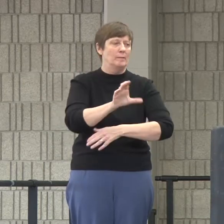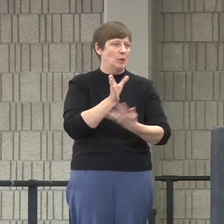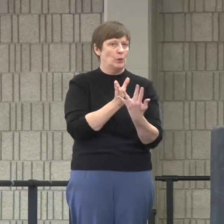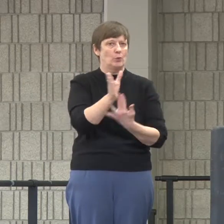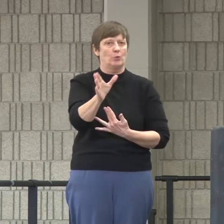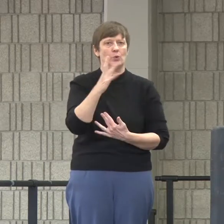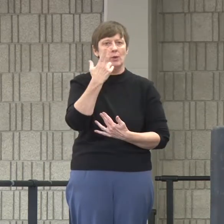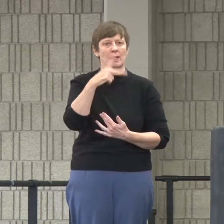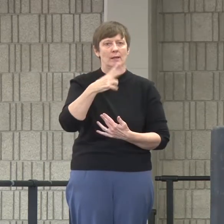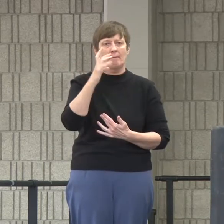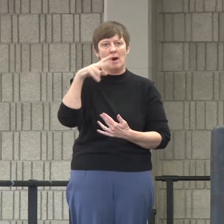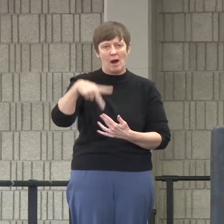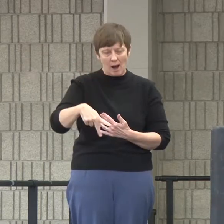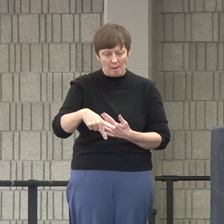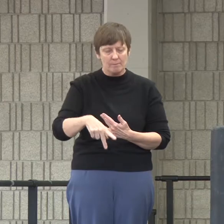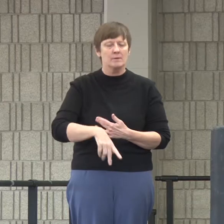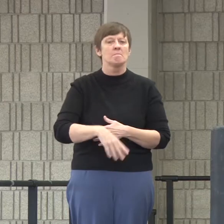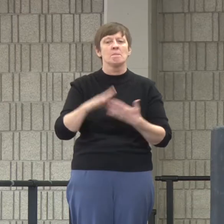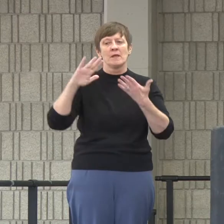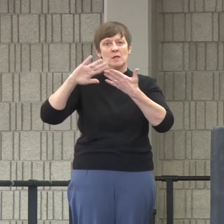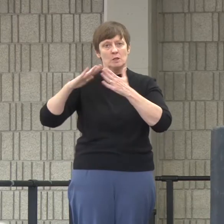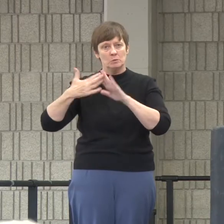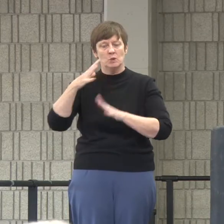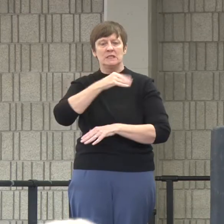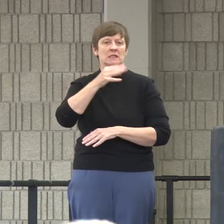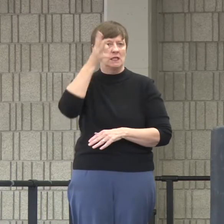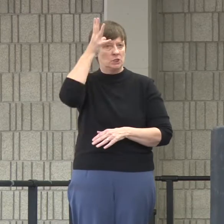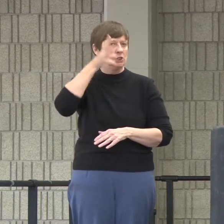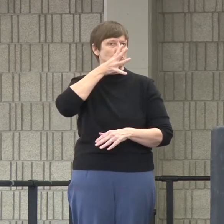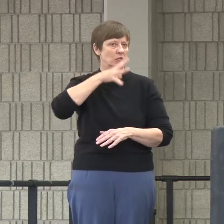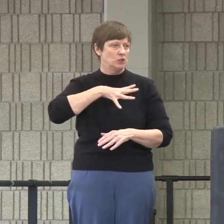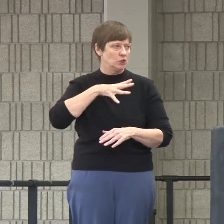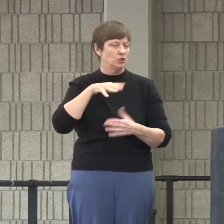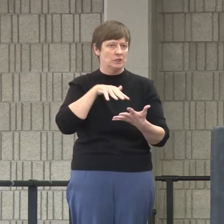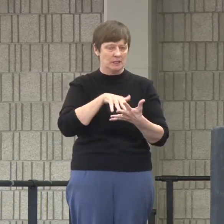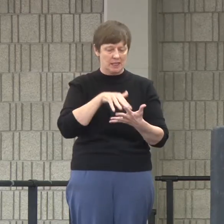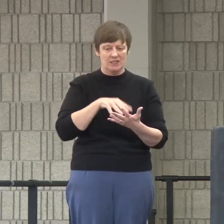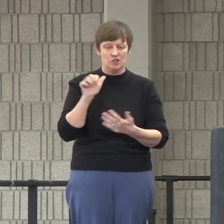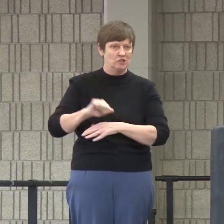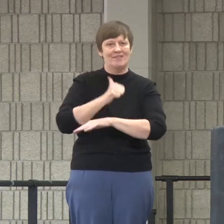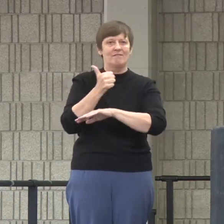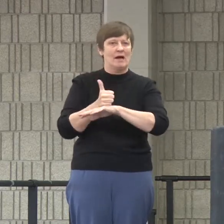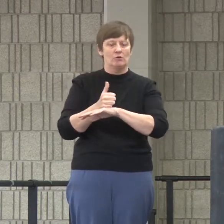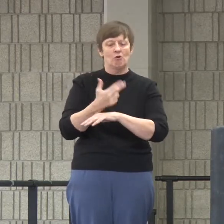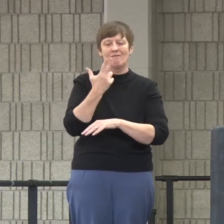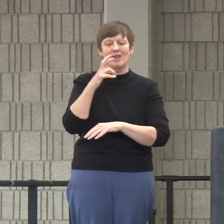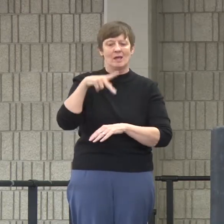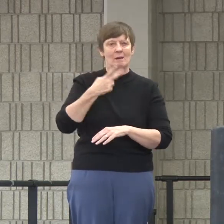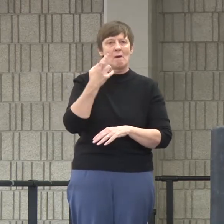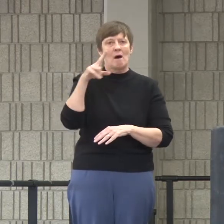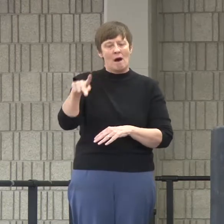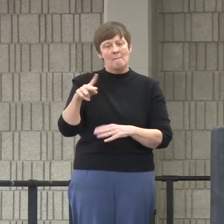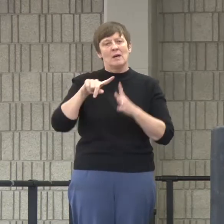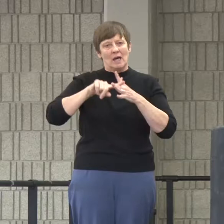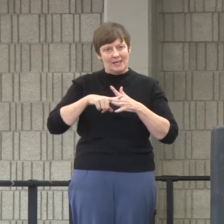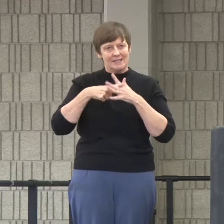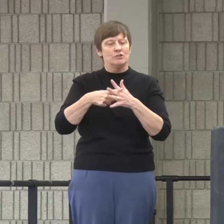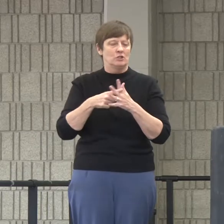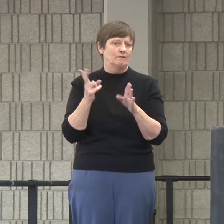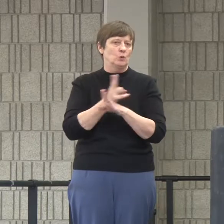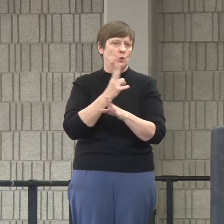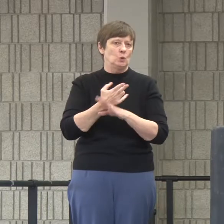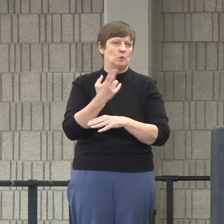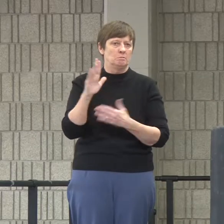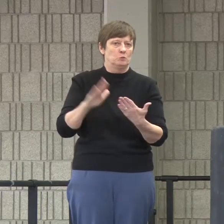immigrant communities, and gender studies. She's the founder of the Hip Hop Initiative, which uses hip hop to increase critical